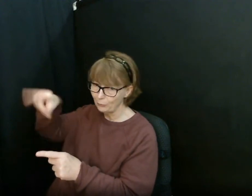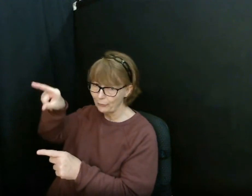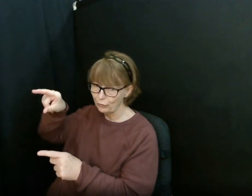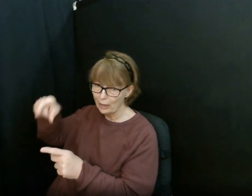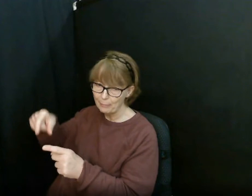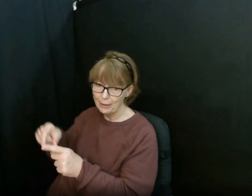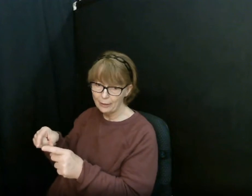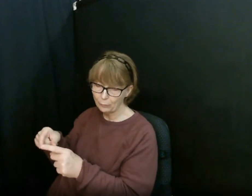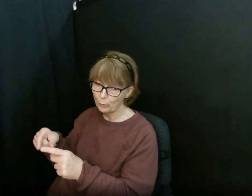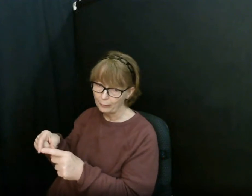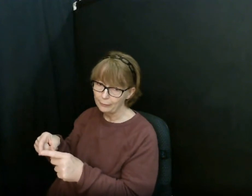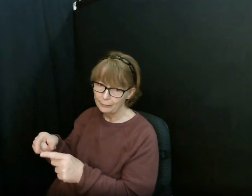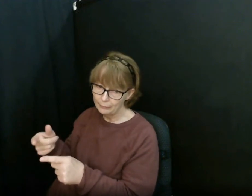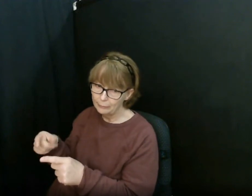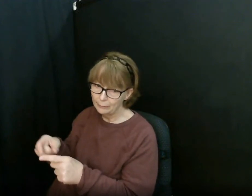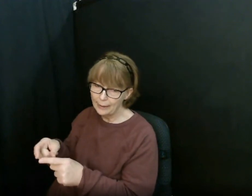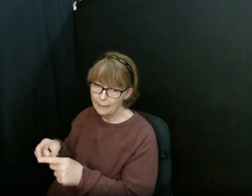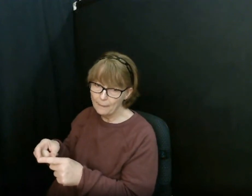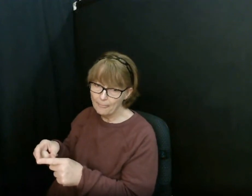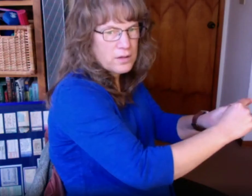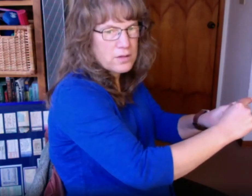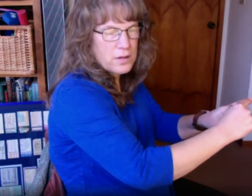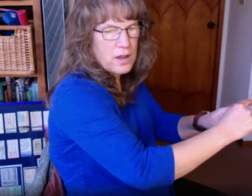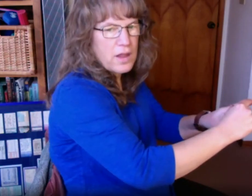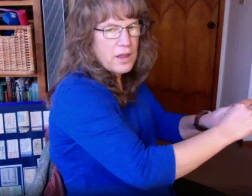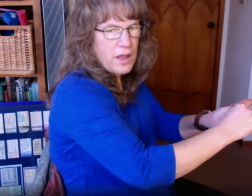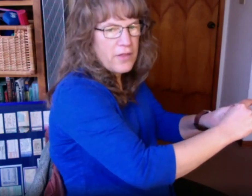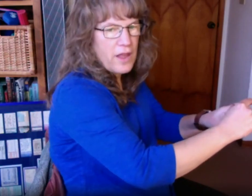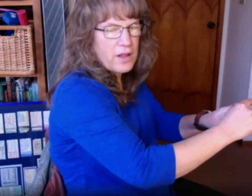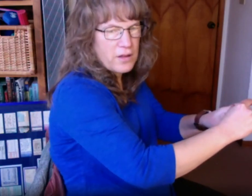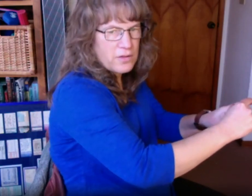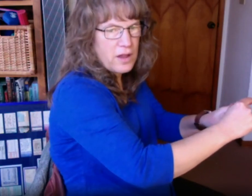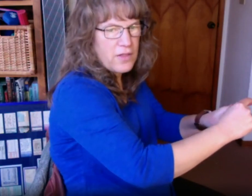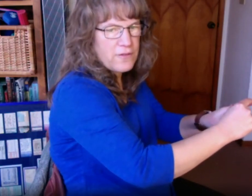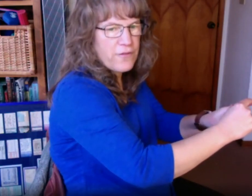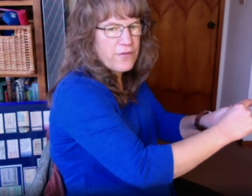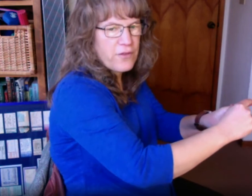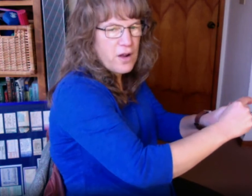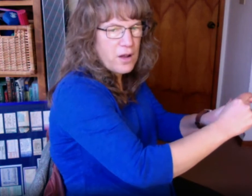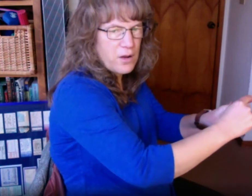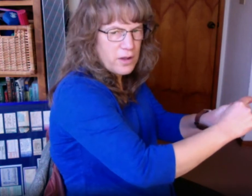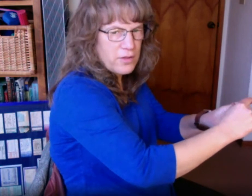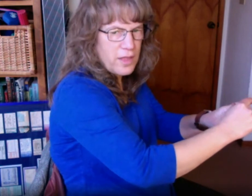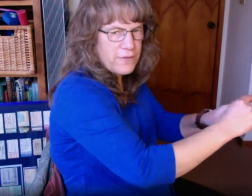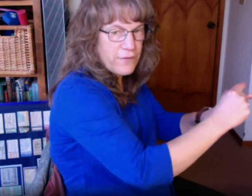this shape is a word. Okay. Okay. And then from. Okay, so and then